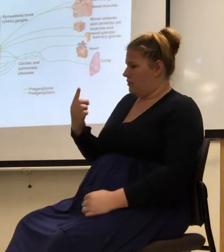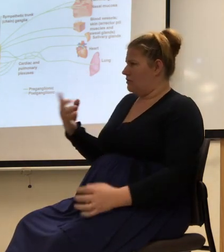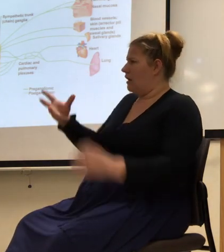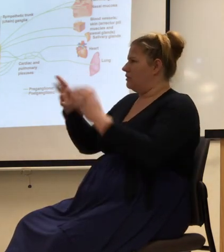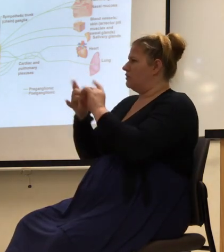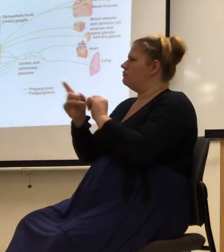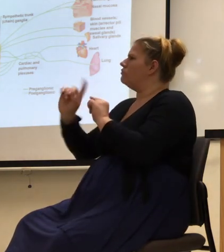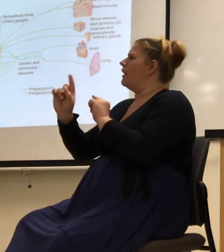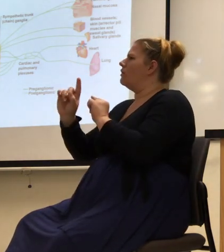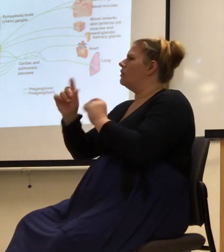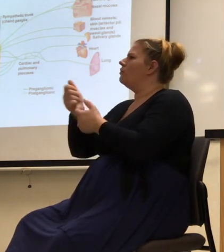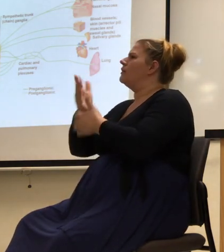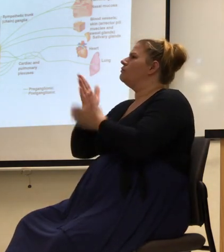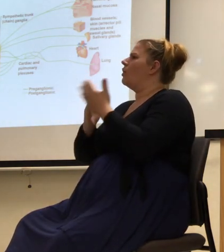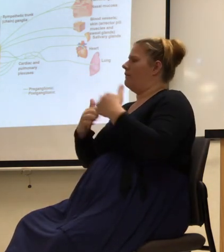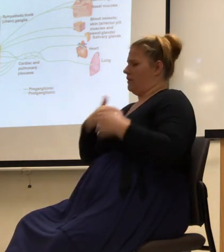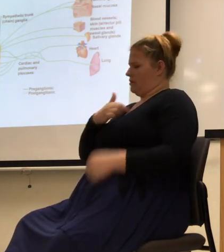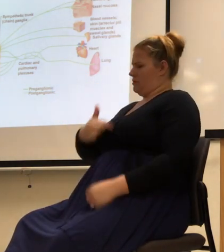What part of the sternum?